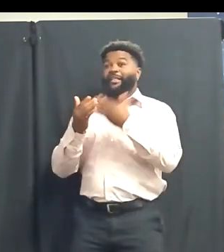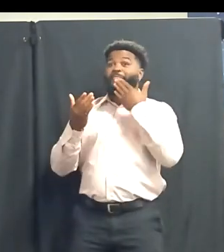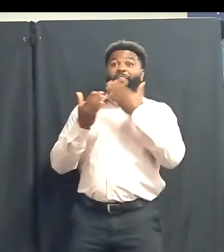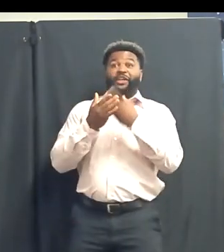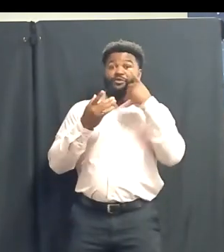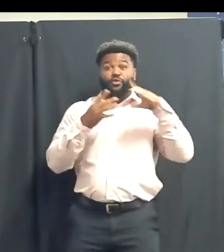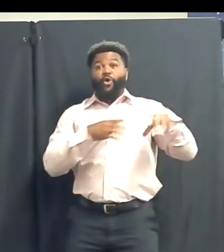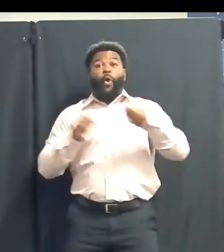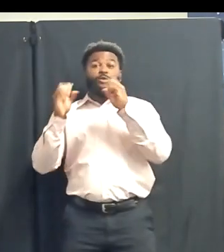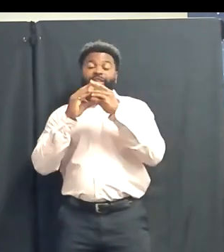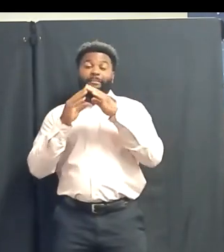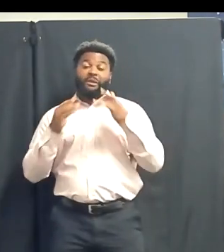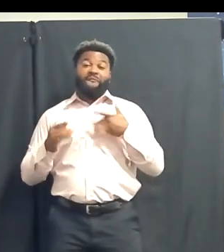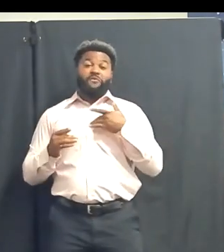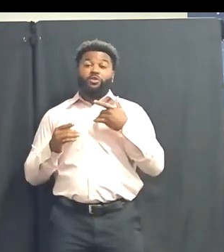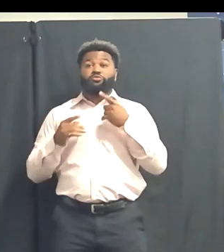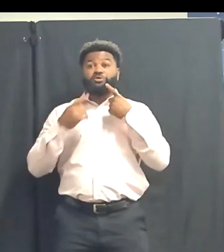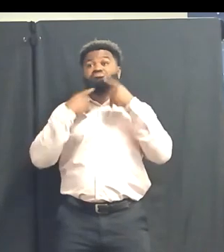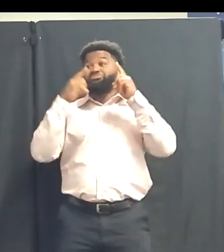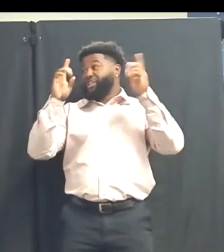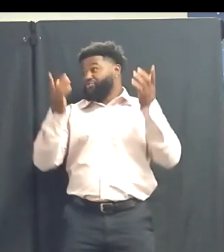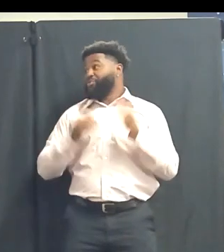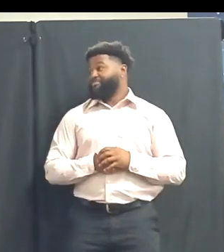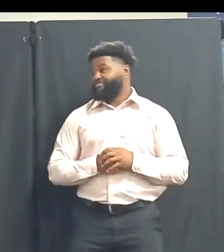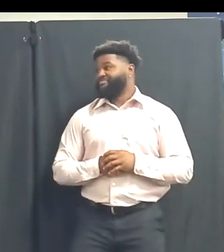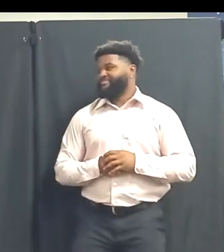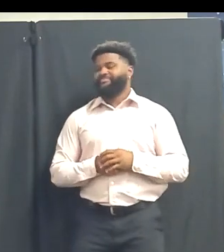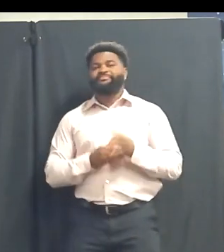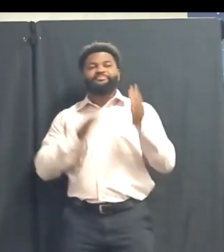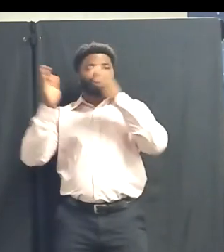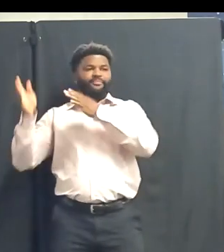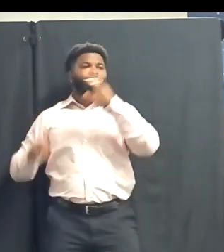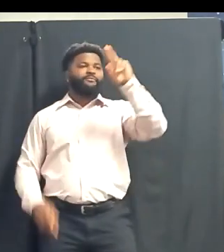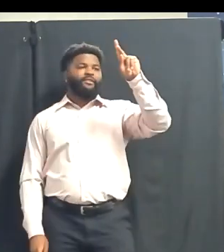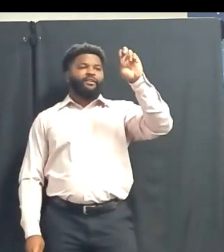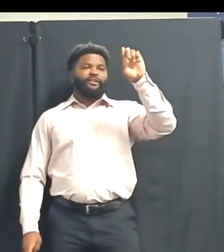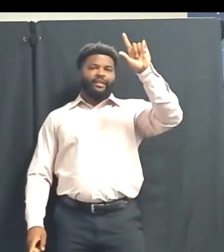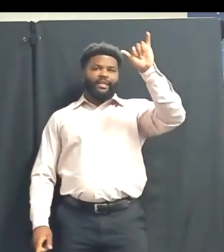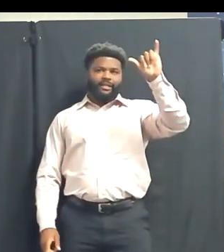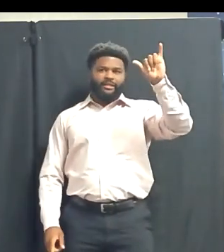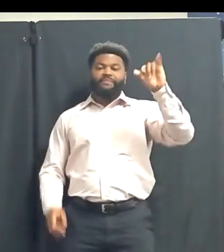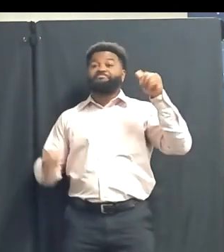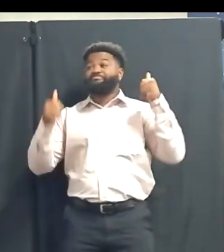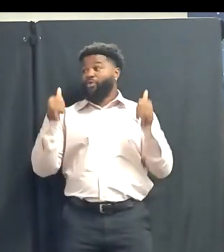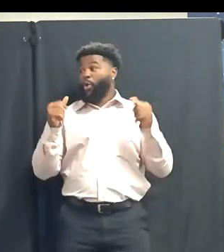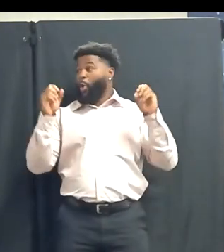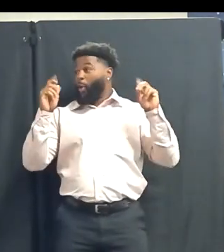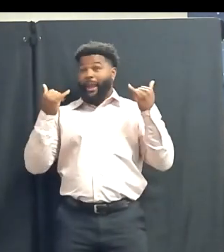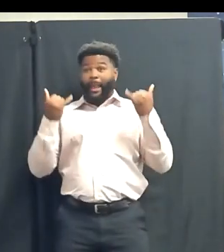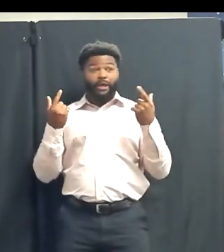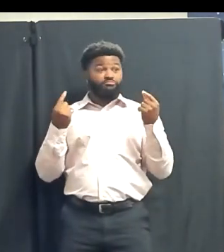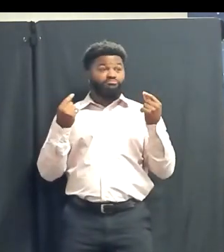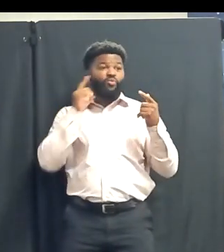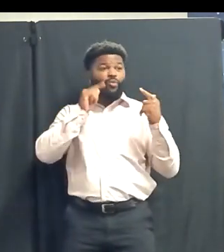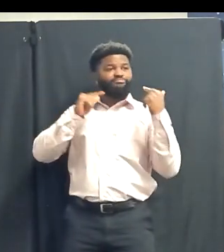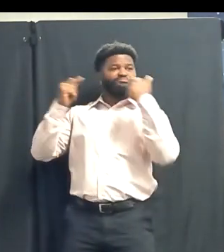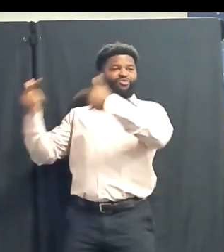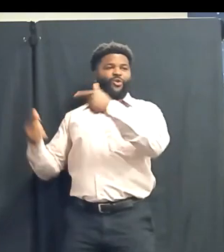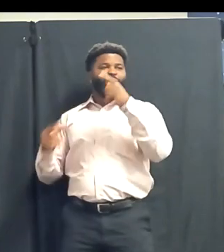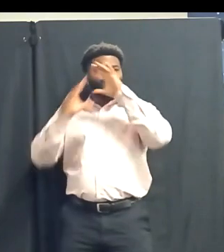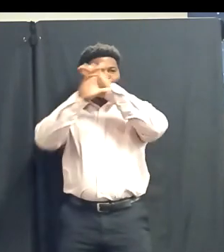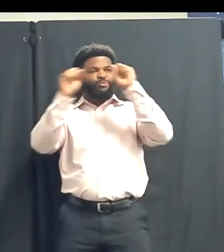thought it was very successful. All right. Well, thank you. So with that, we will turn it over for the